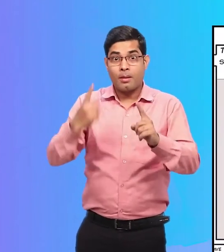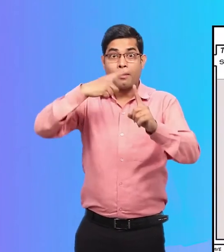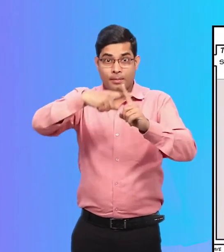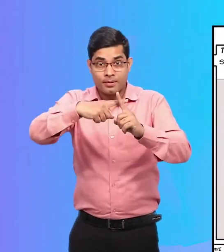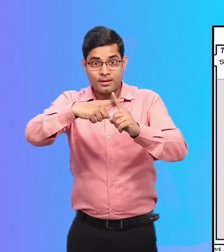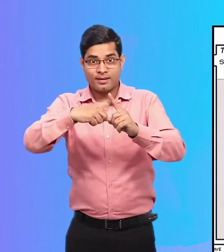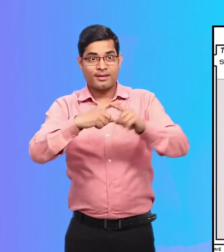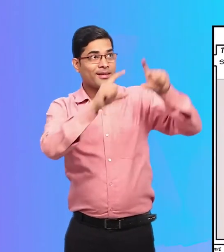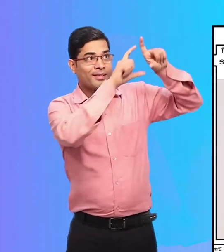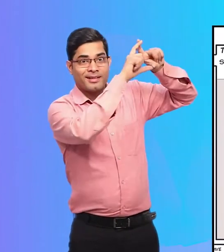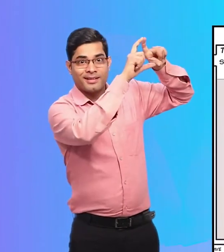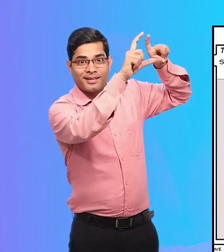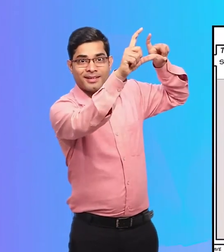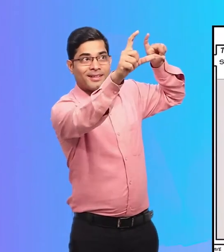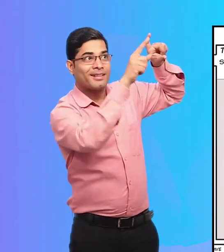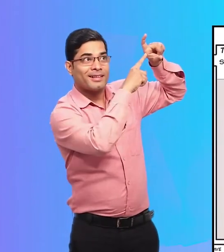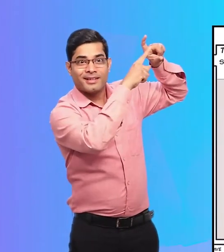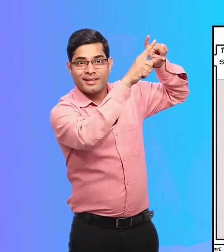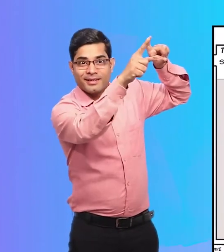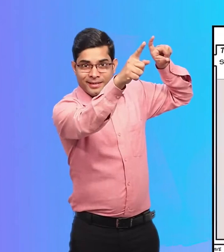And this box shows a map of railway route